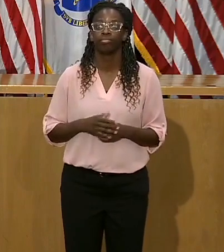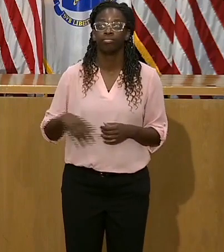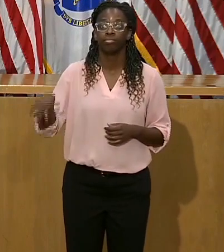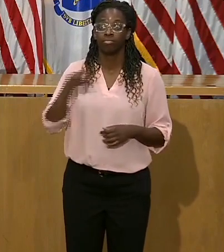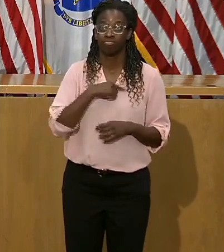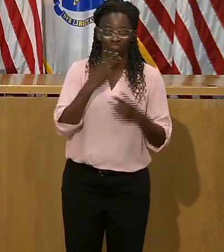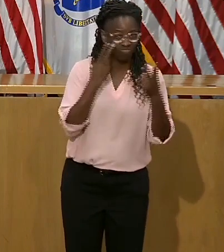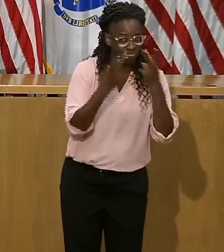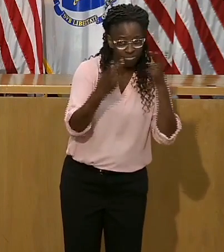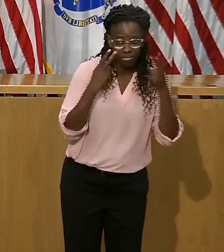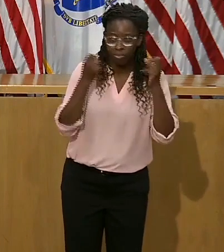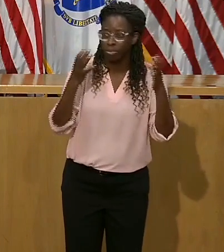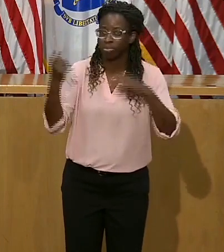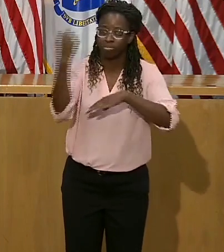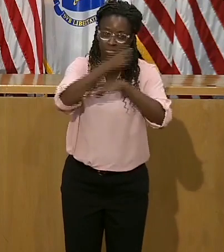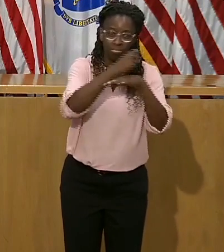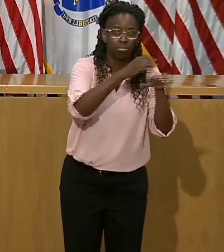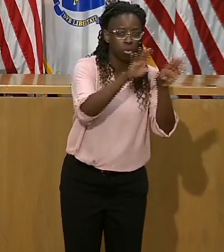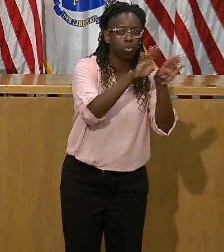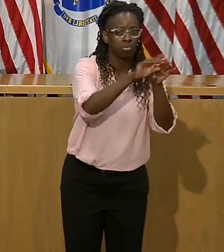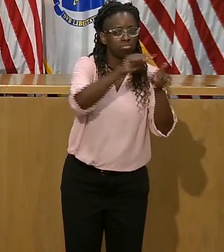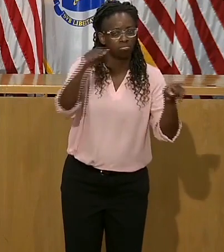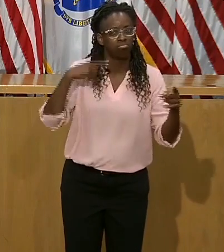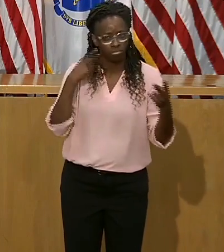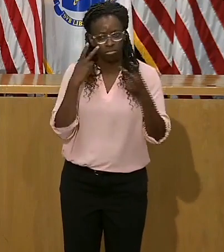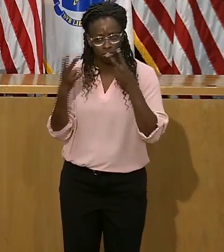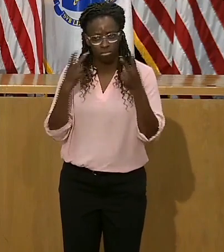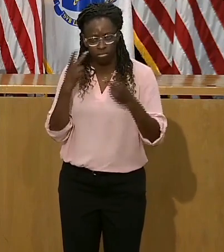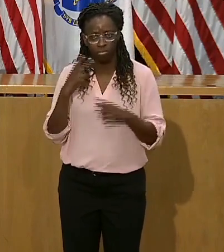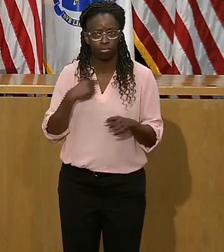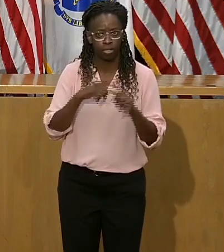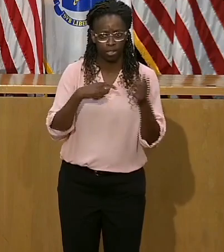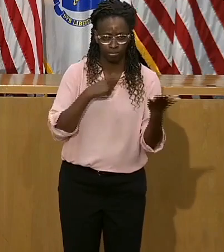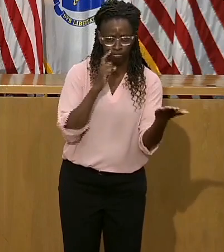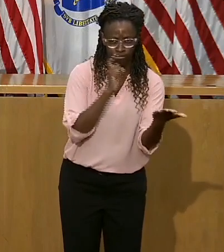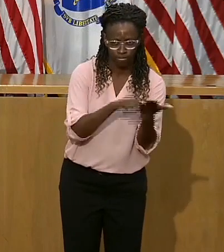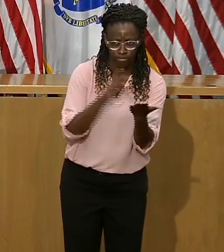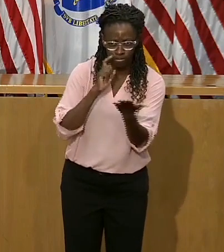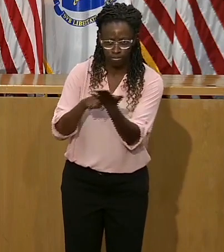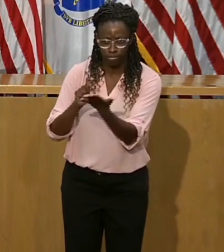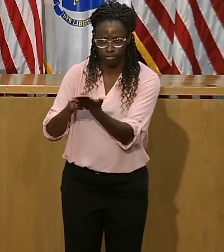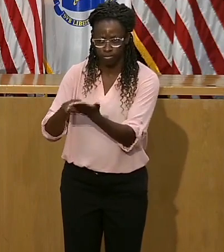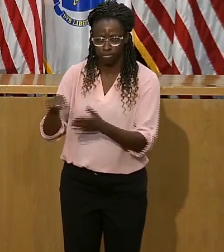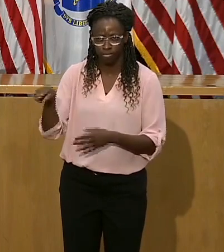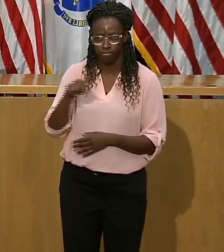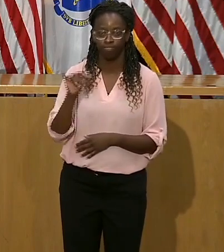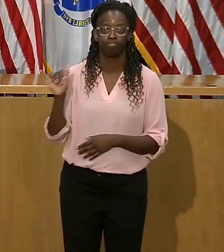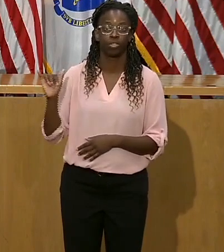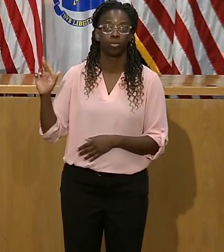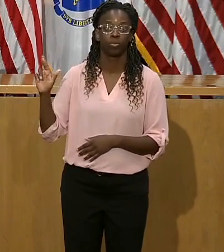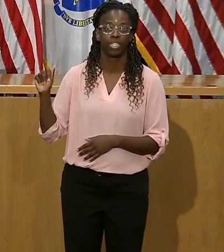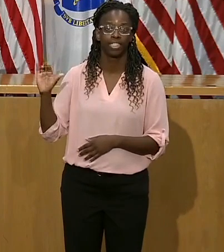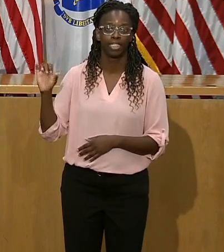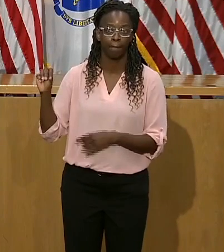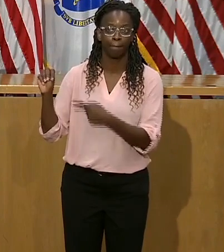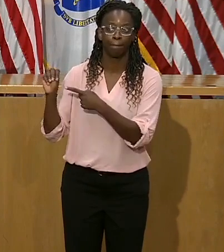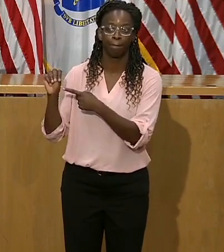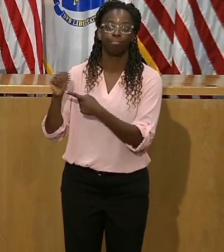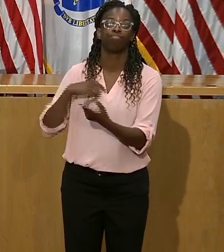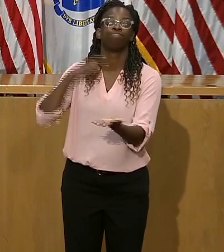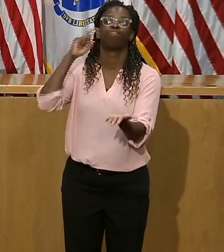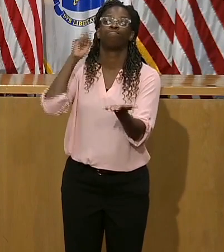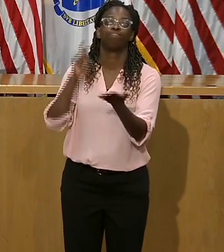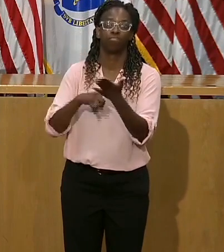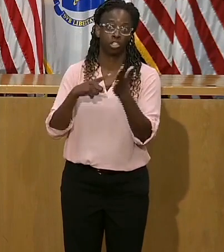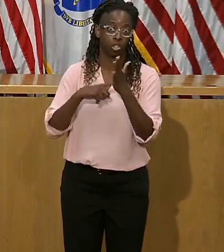wealth disparities before COVID. And when a business owner faces a crisis, they rely on their assets and wealth and savings to